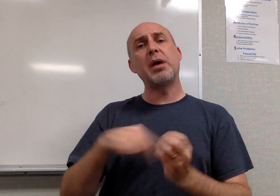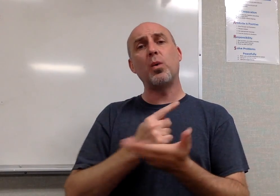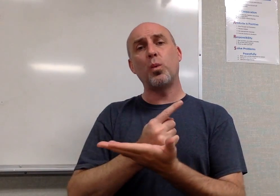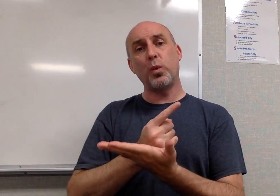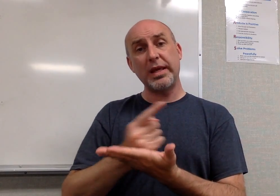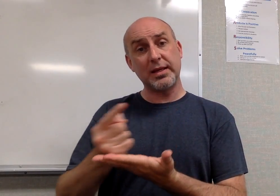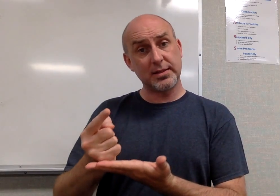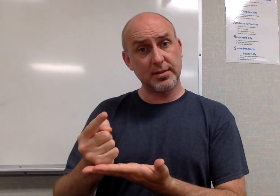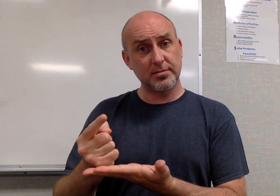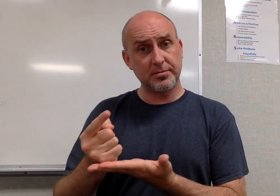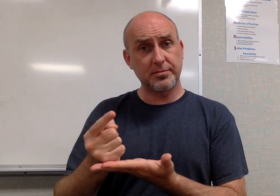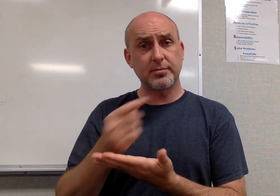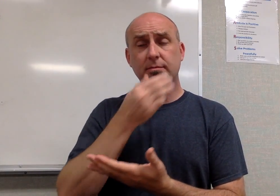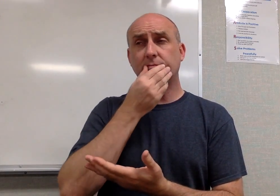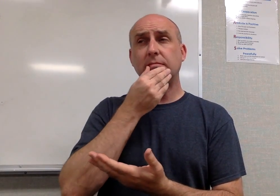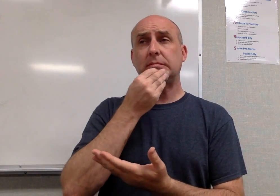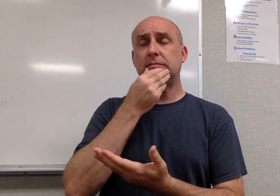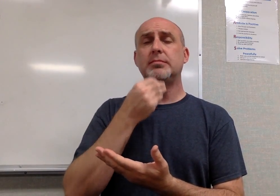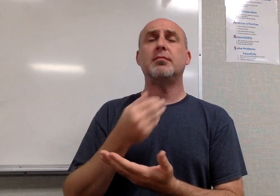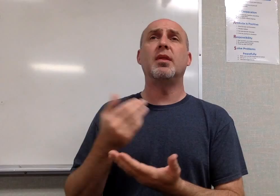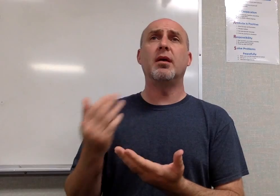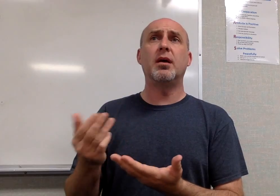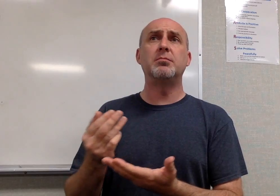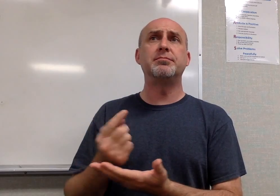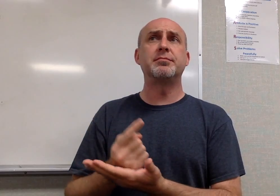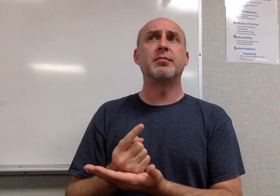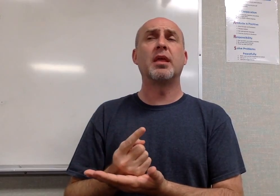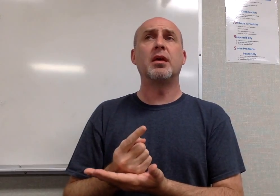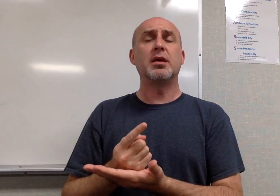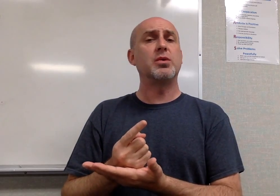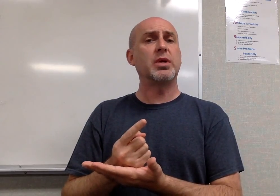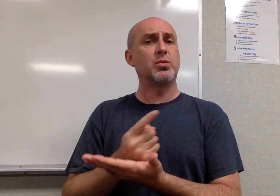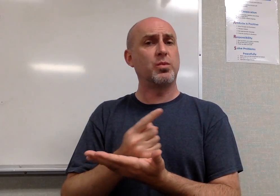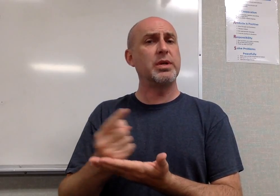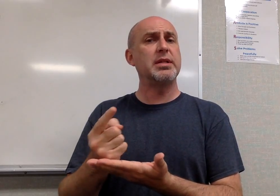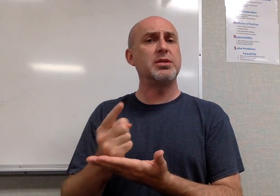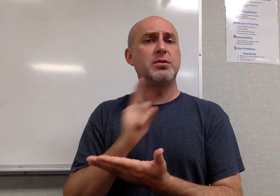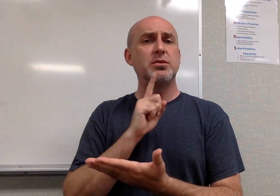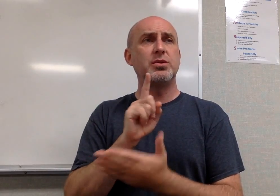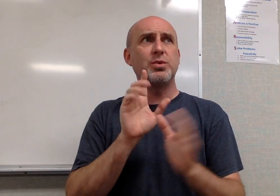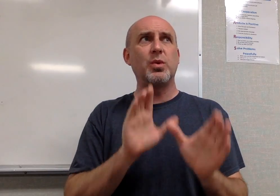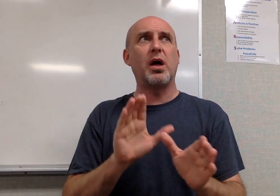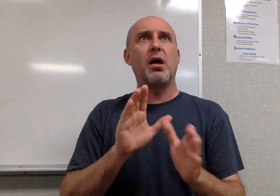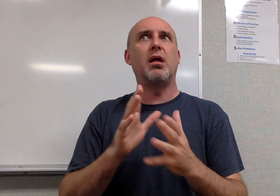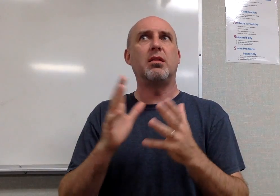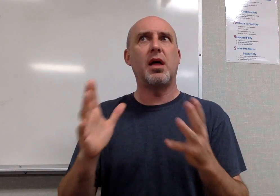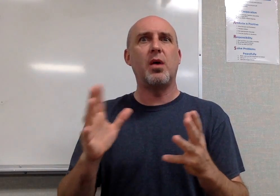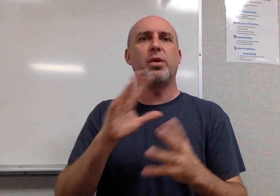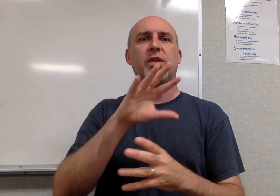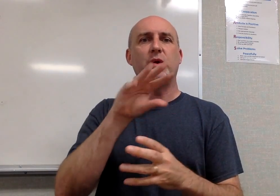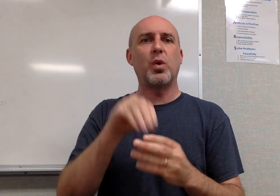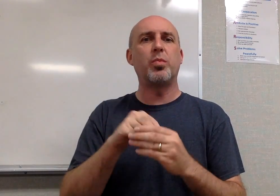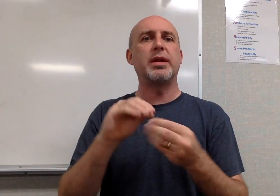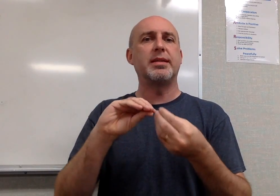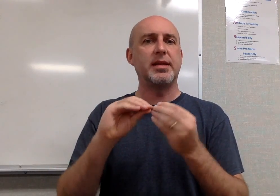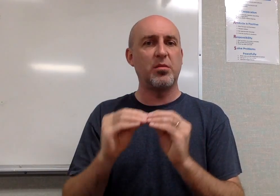about weeks, you can really do a lot with incorporating the